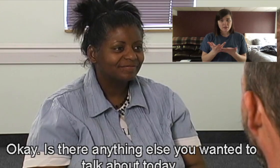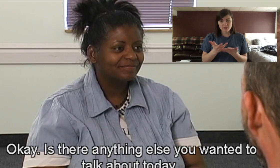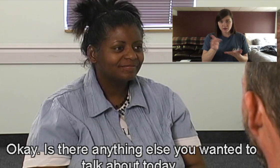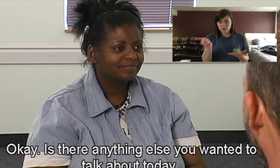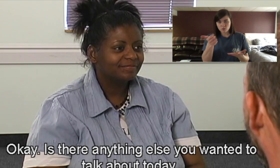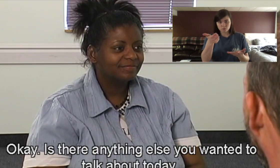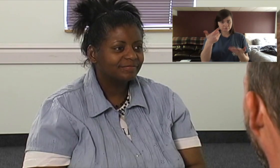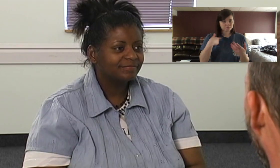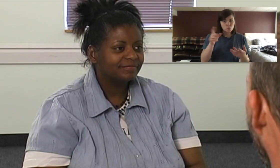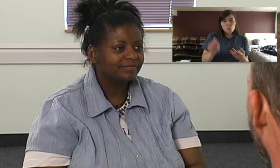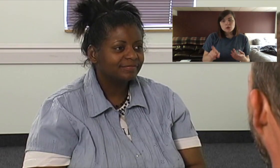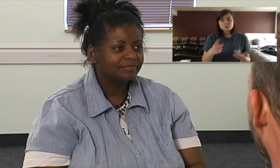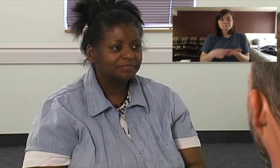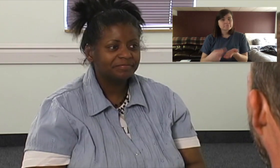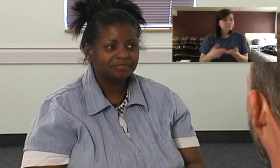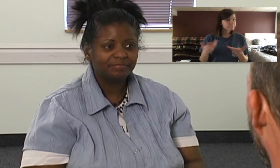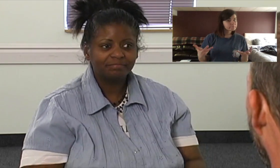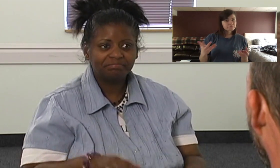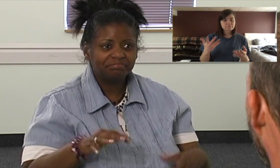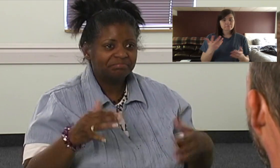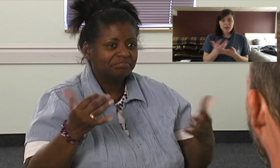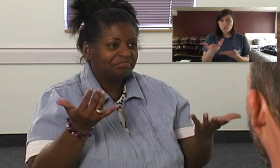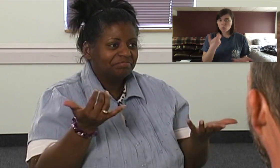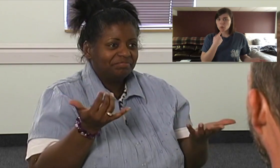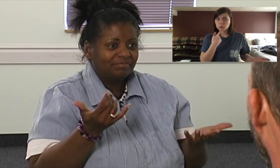Is there anything else you wanted to talk about today?